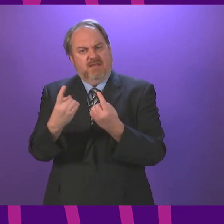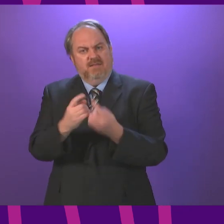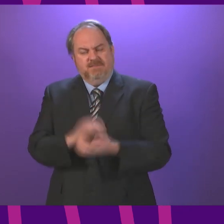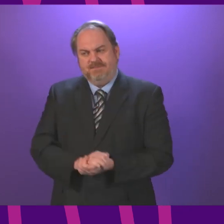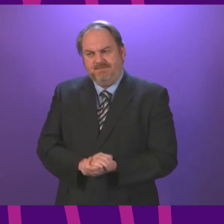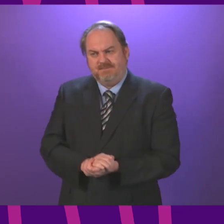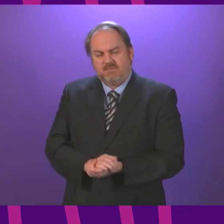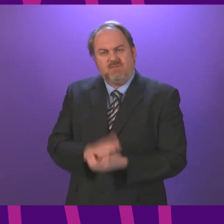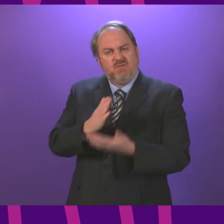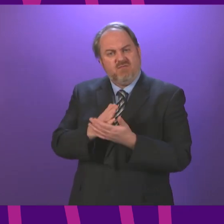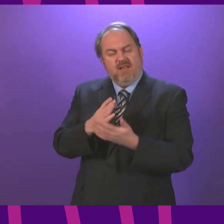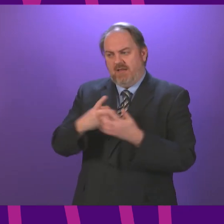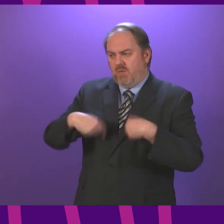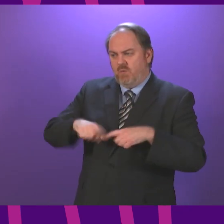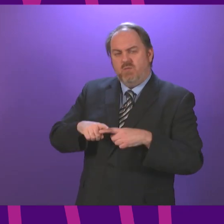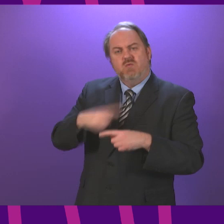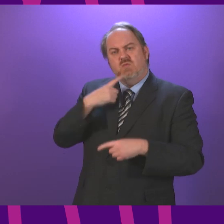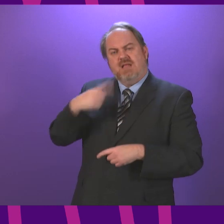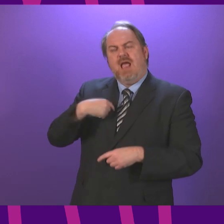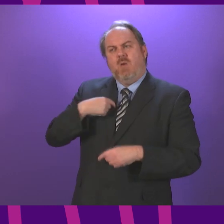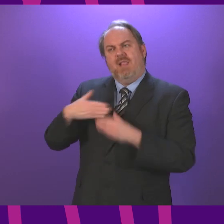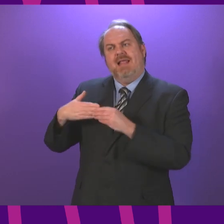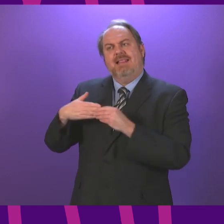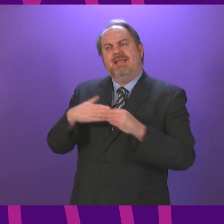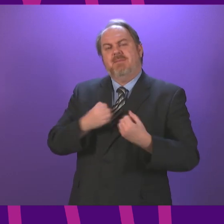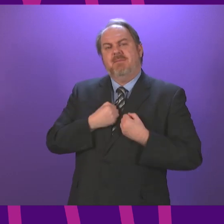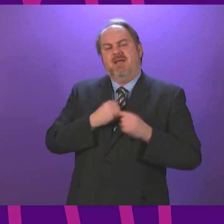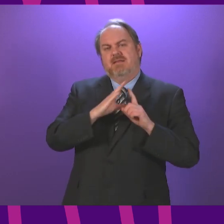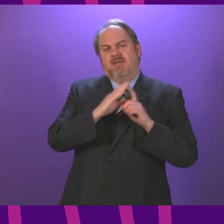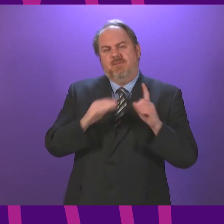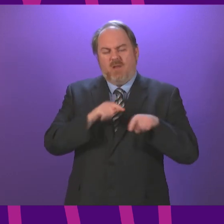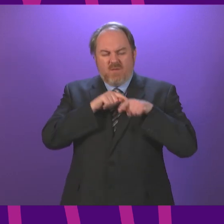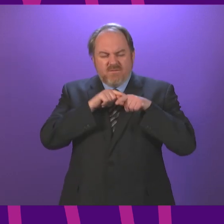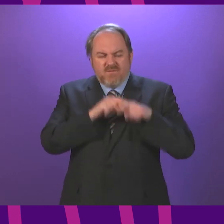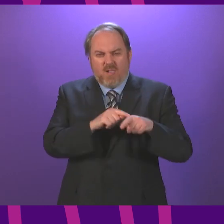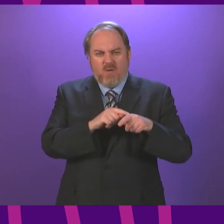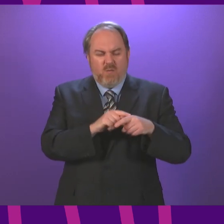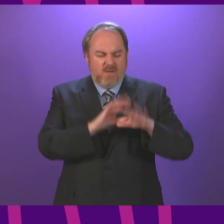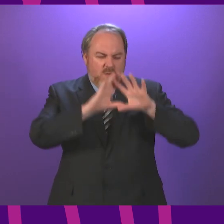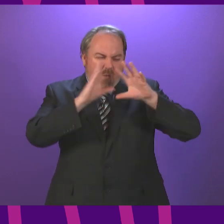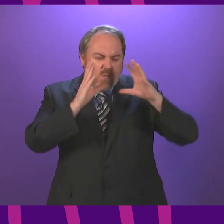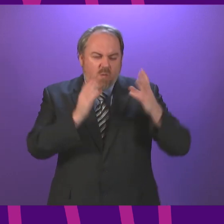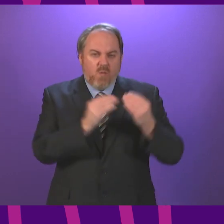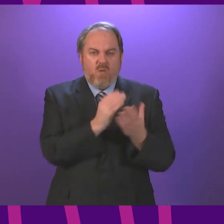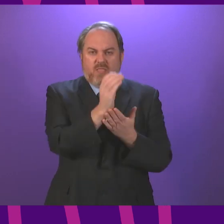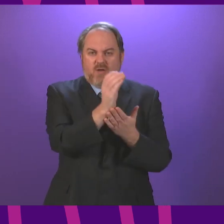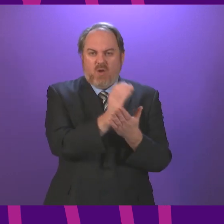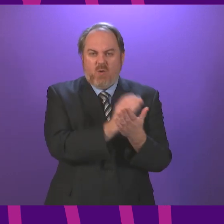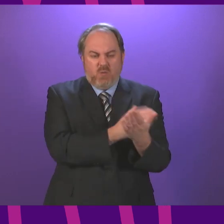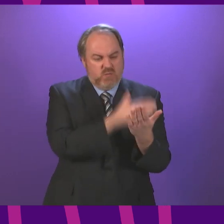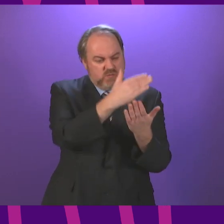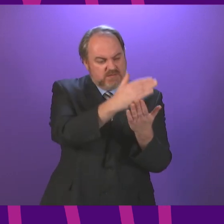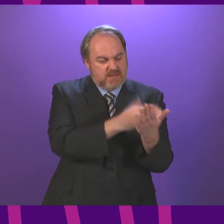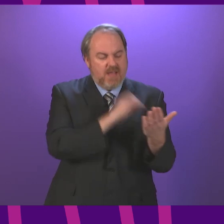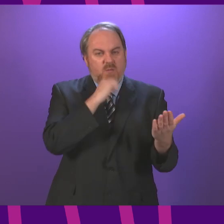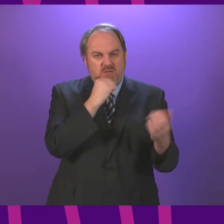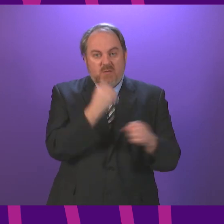and I quote, I will lead by example in following the letter and spirit of this code and I expect